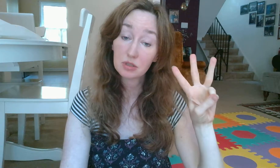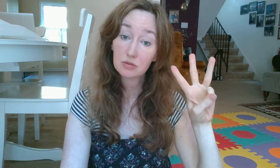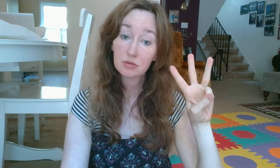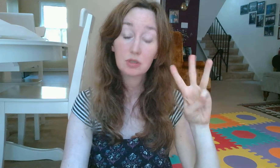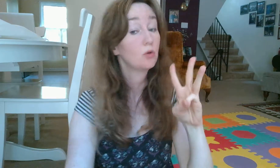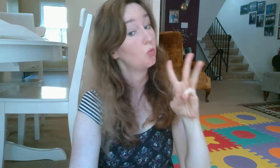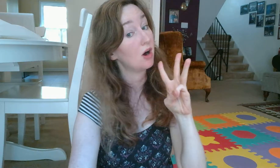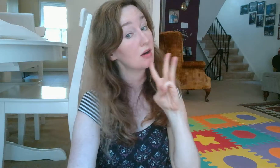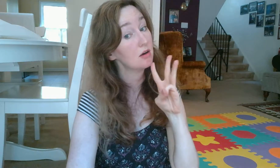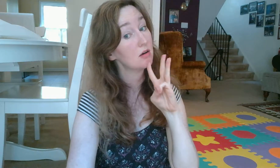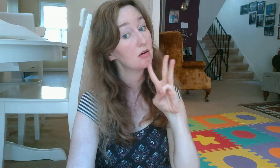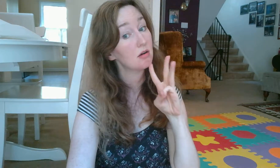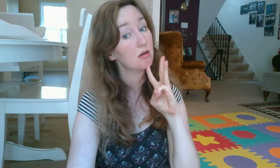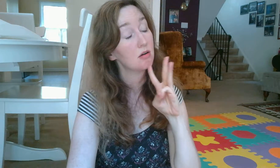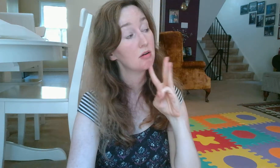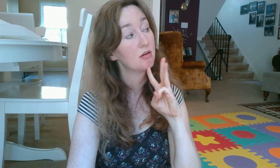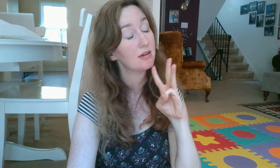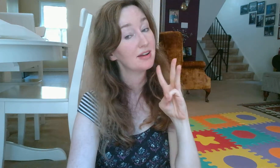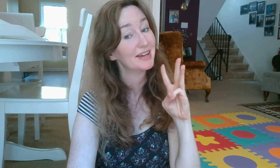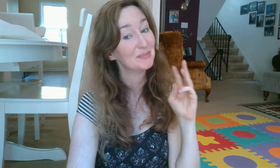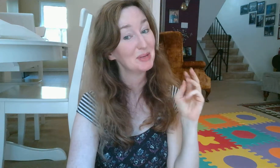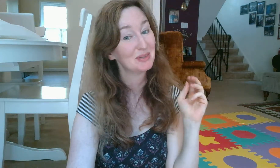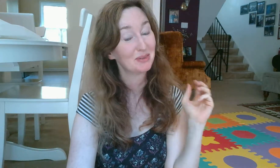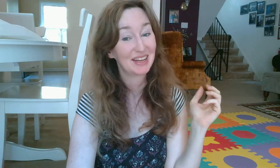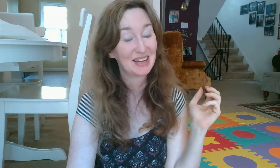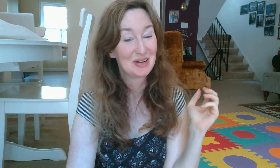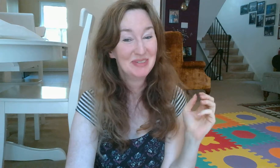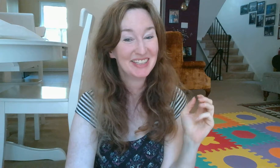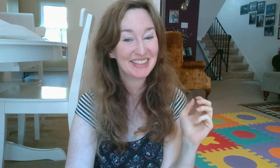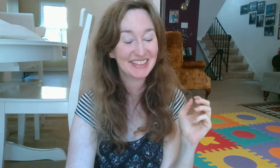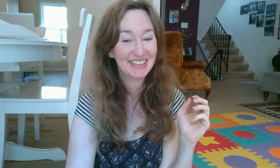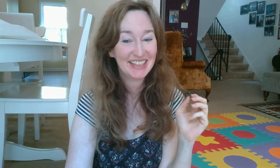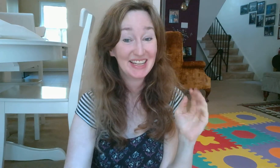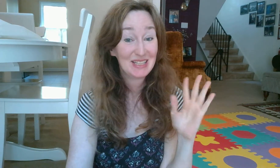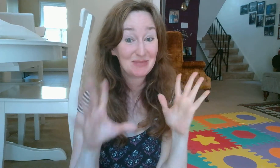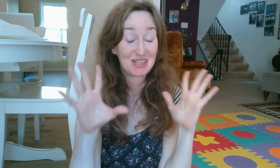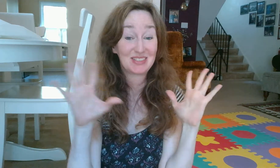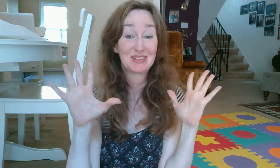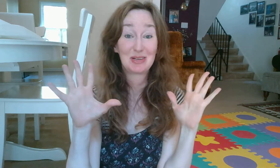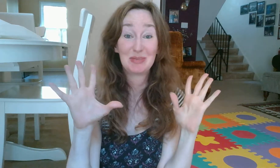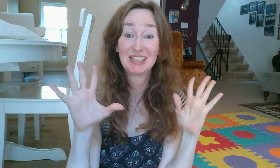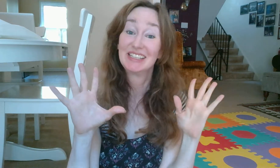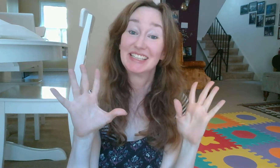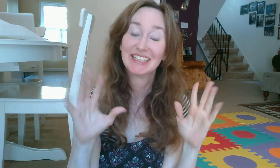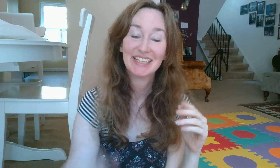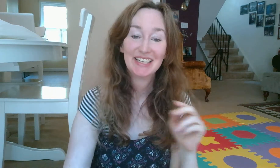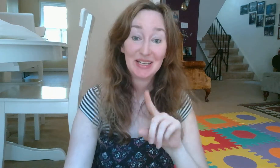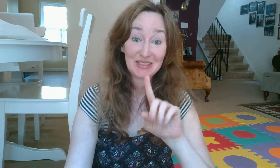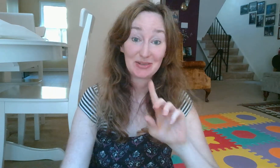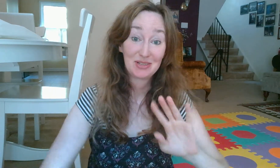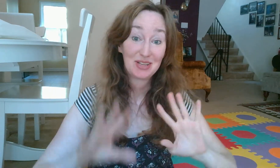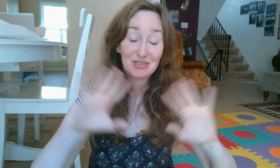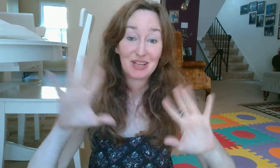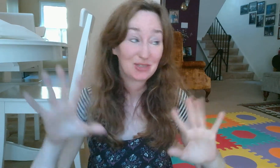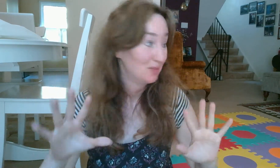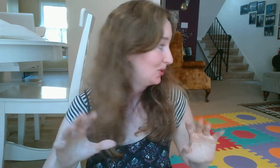W, you know water. Baby's waking up. She might start screaming. I'll try to be